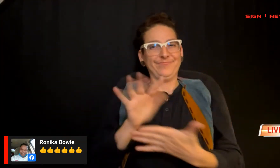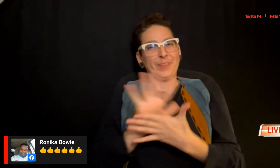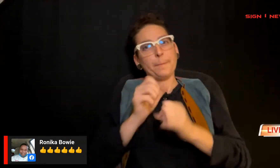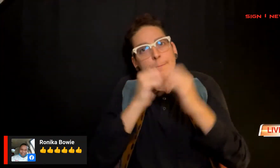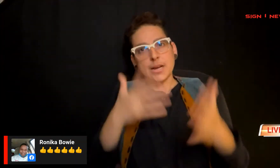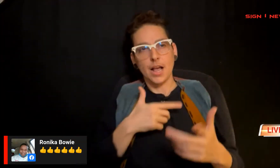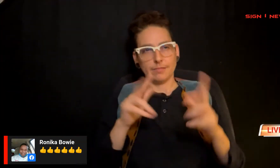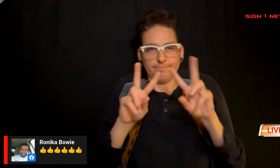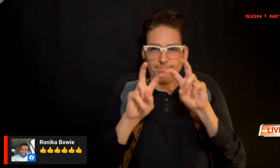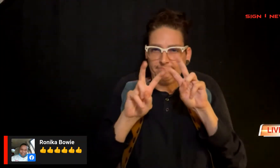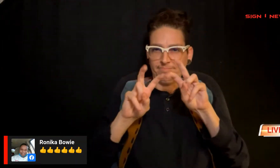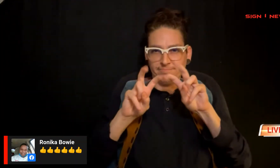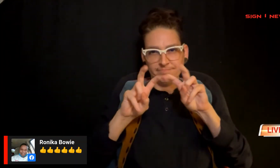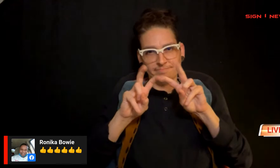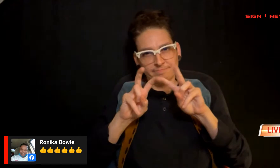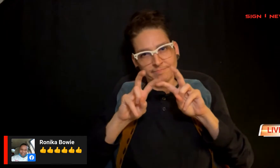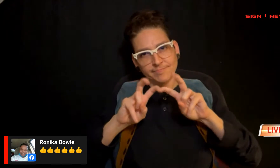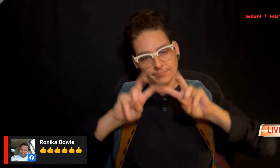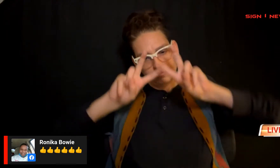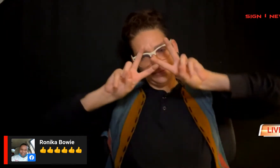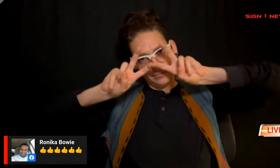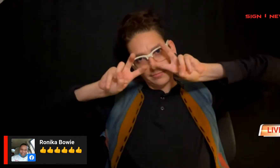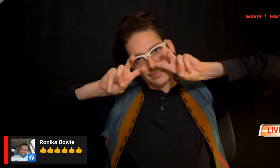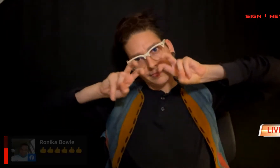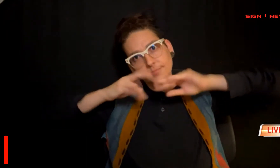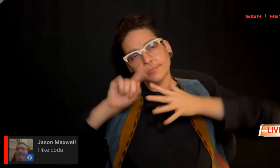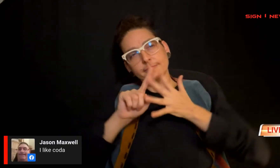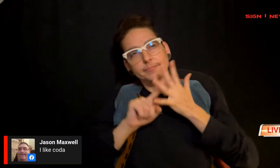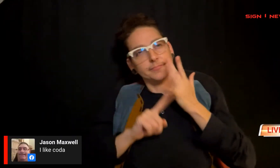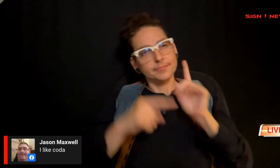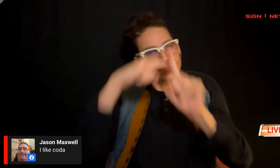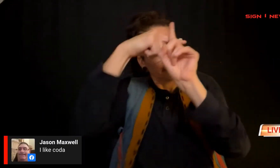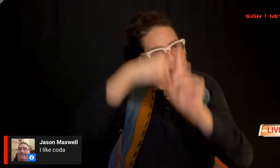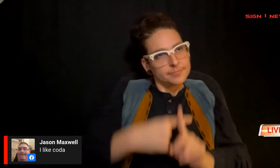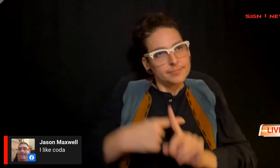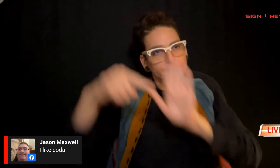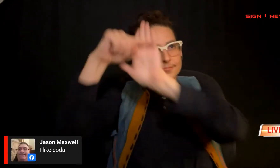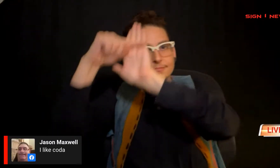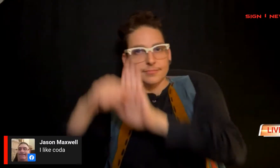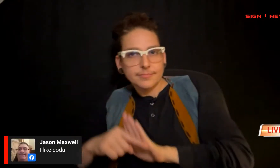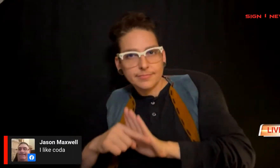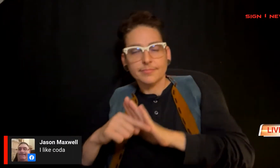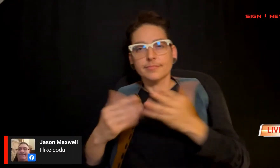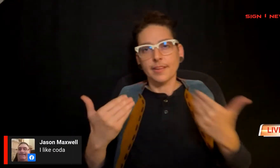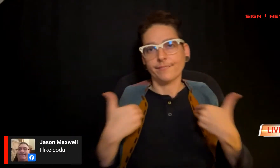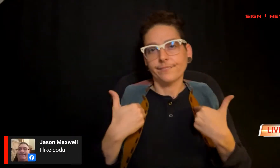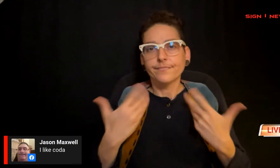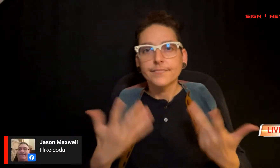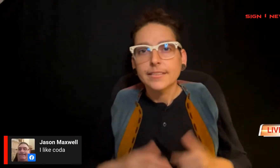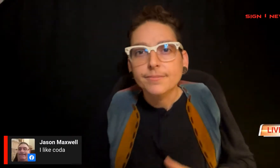The deaf community supported it, but I'm pretty critical. I just super hyper analyze everything.